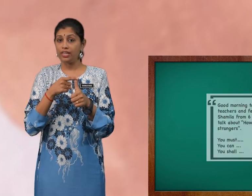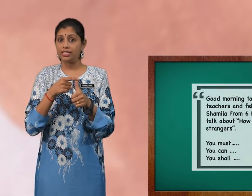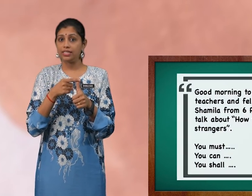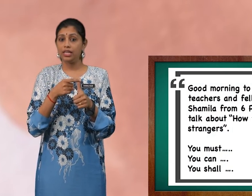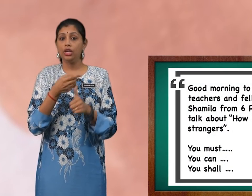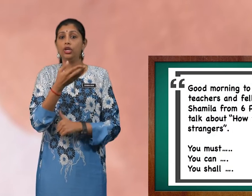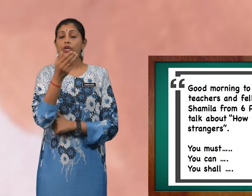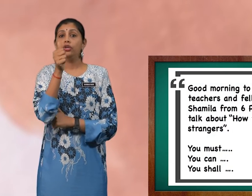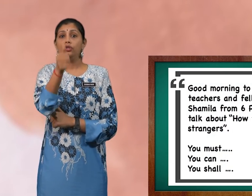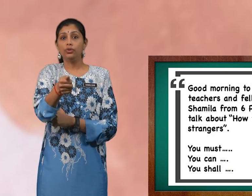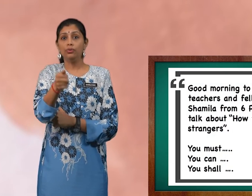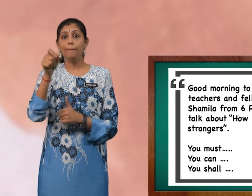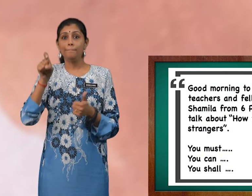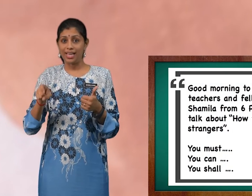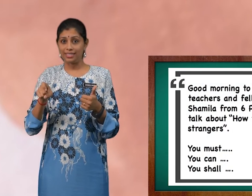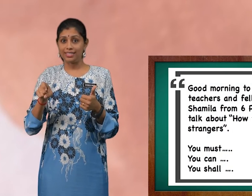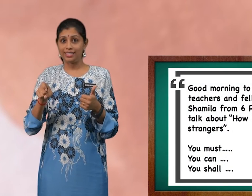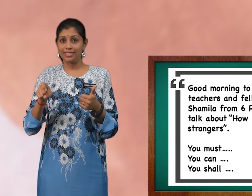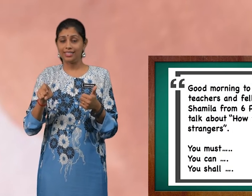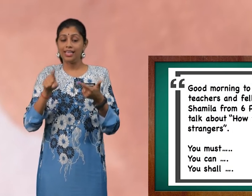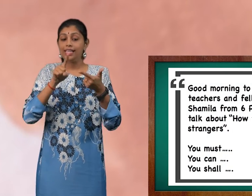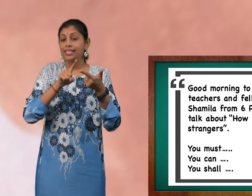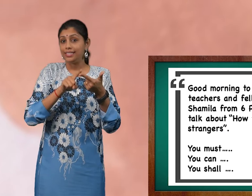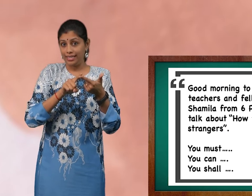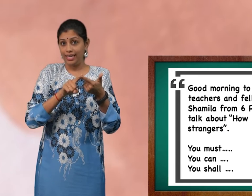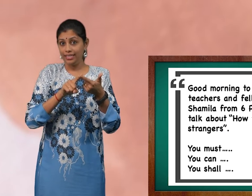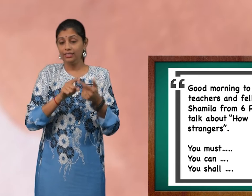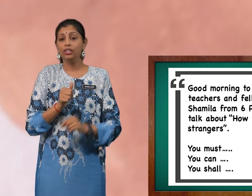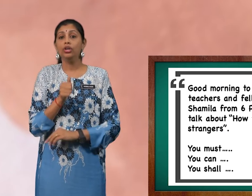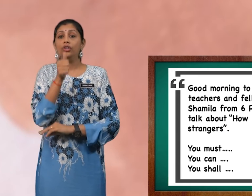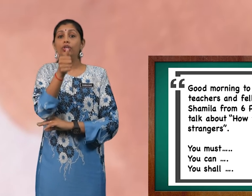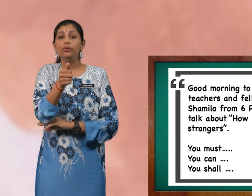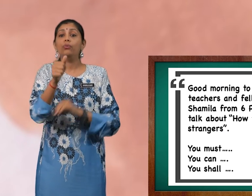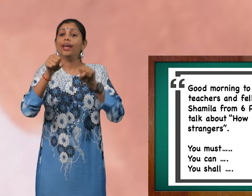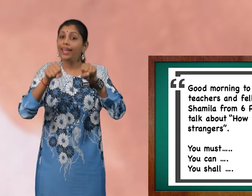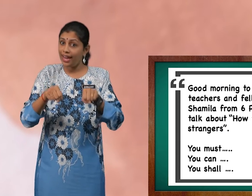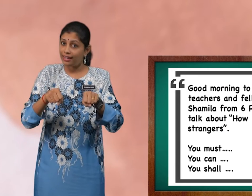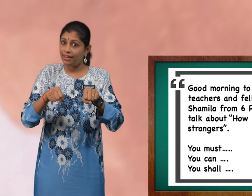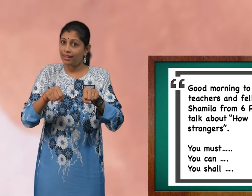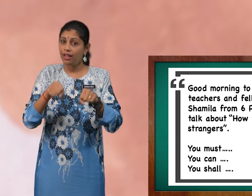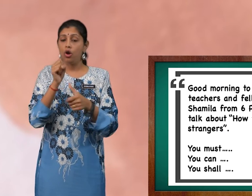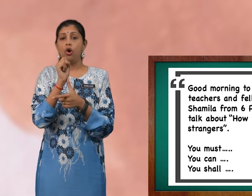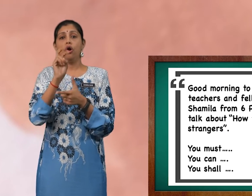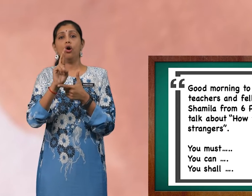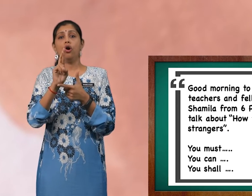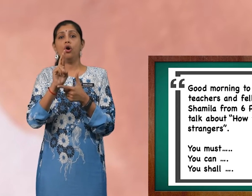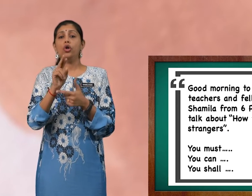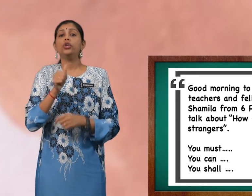first. You must. Second, you can. Or